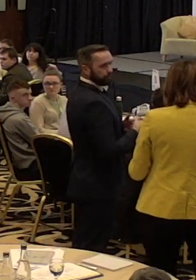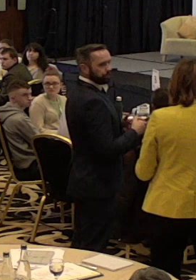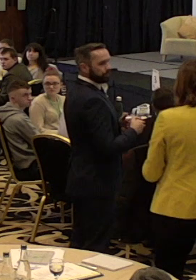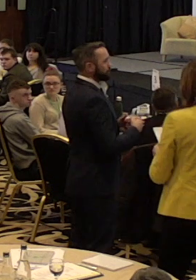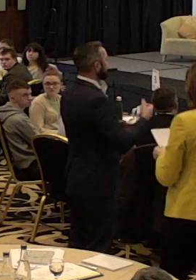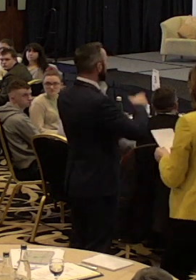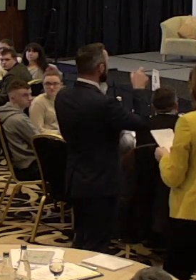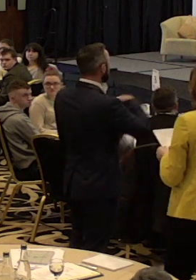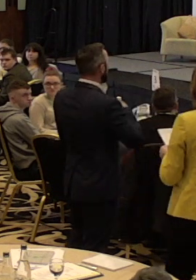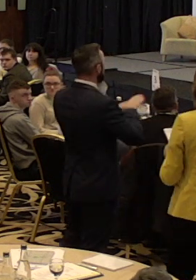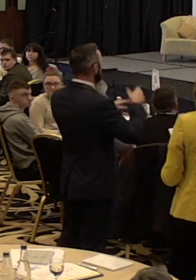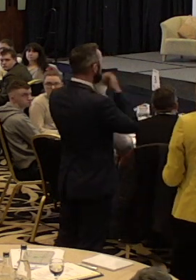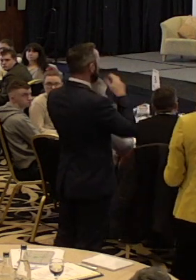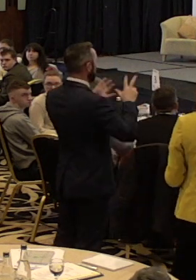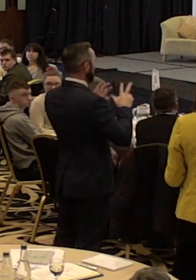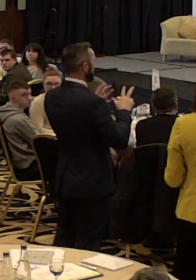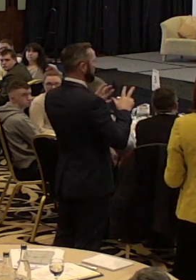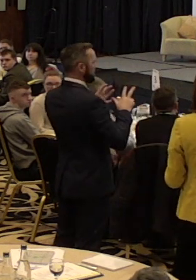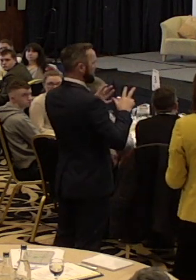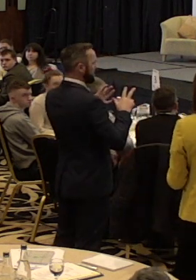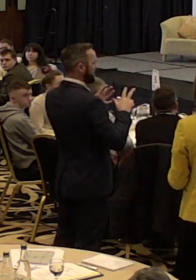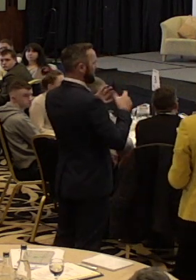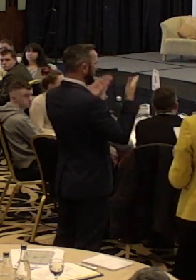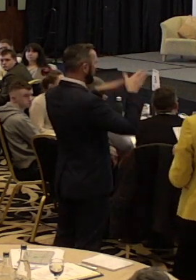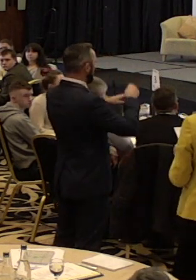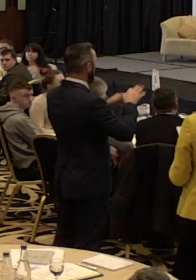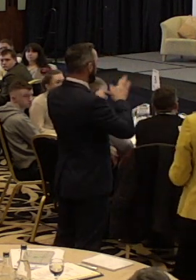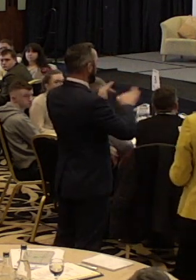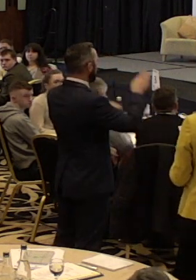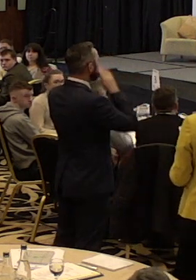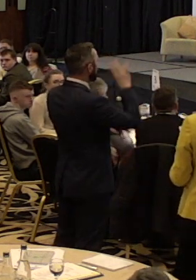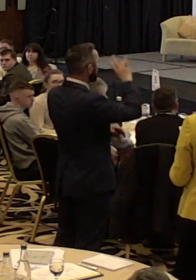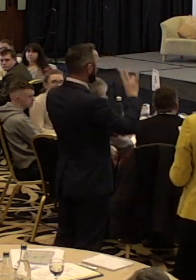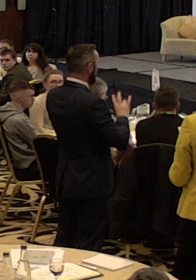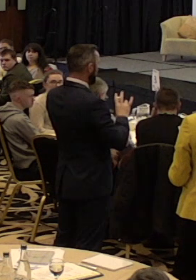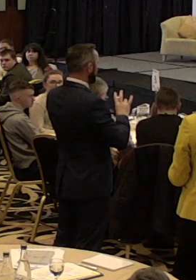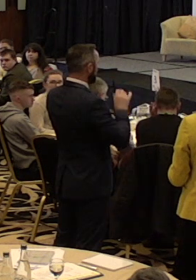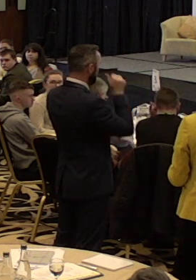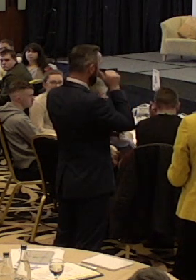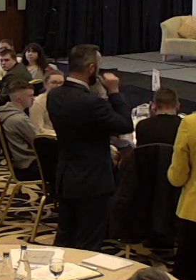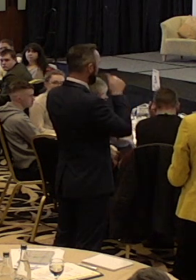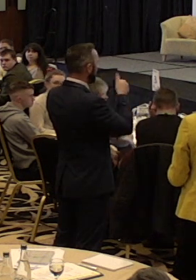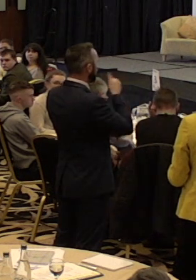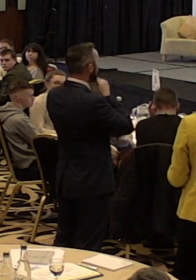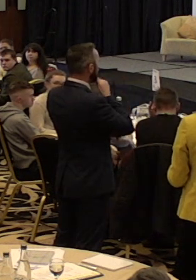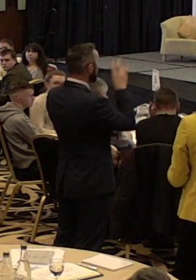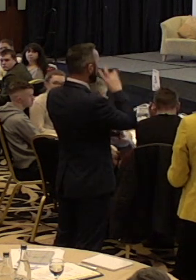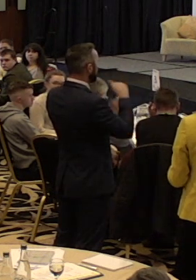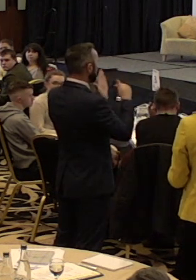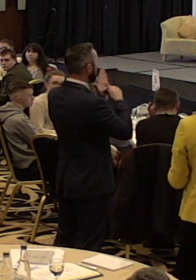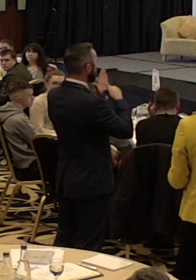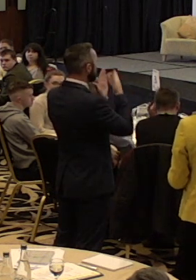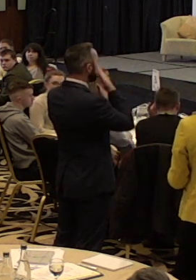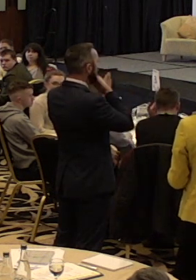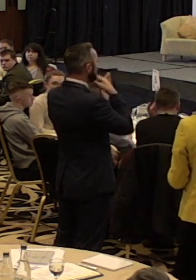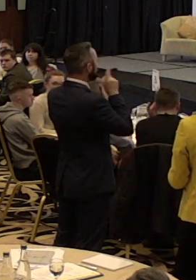The citizens at table 8, we're addressing the afternoon questions. So the first one is, yes, gender